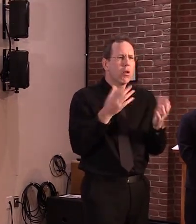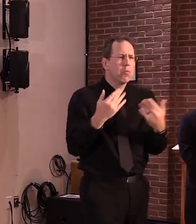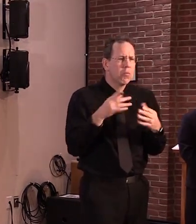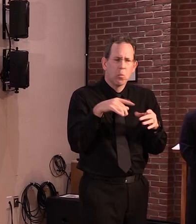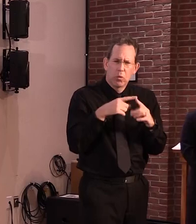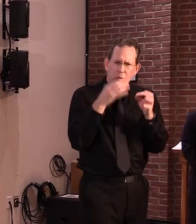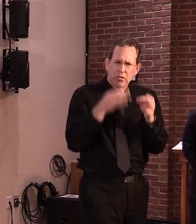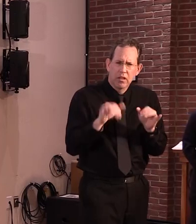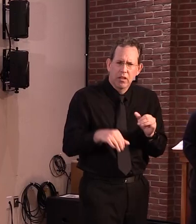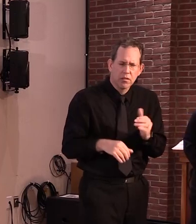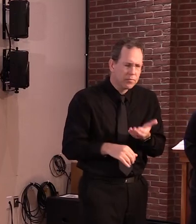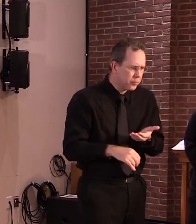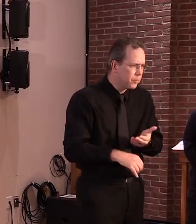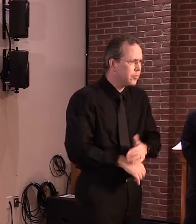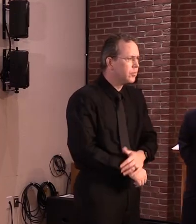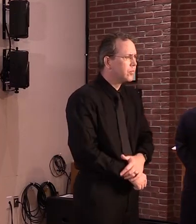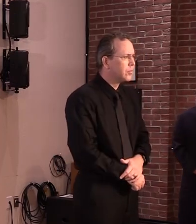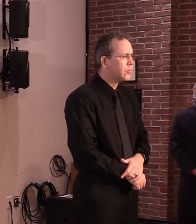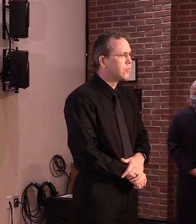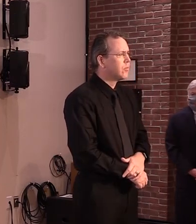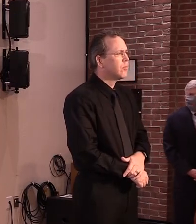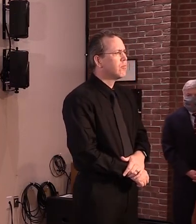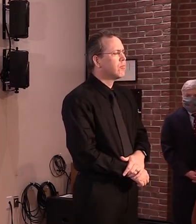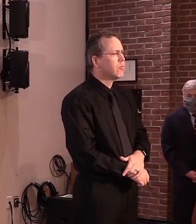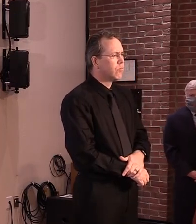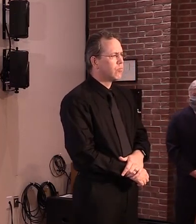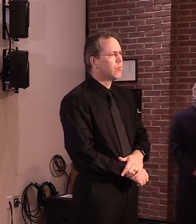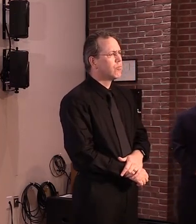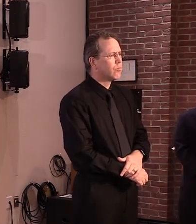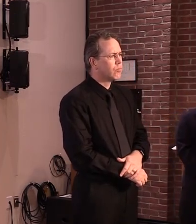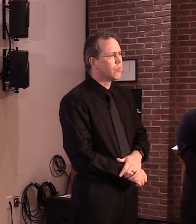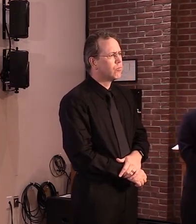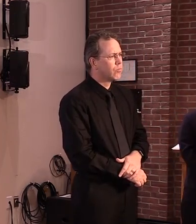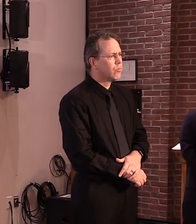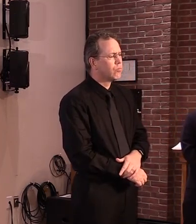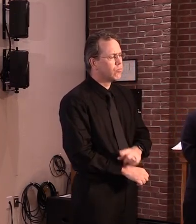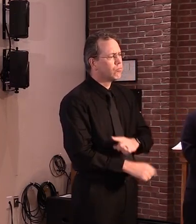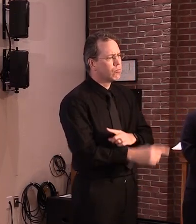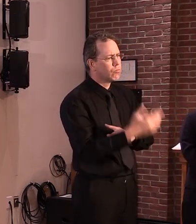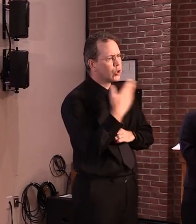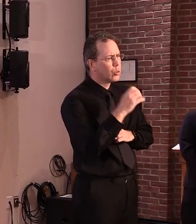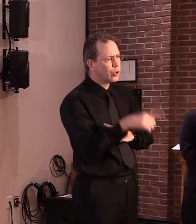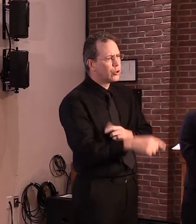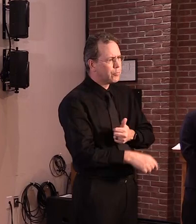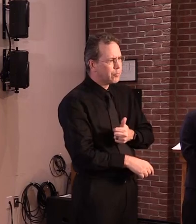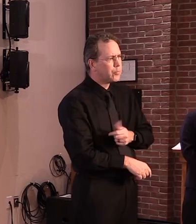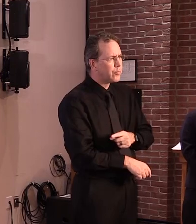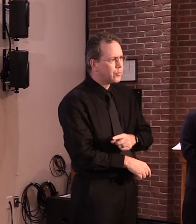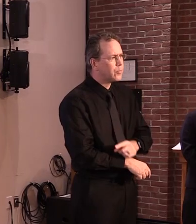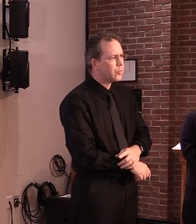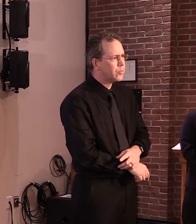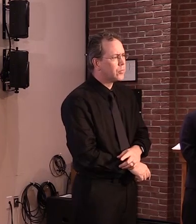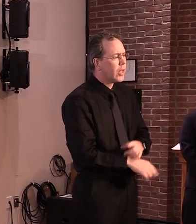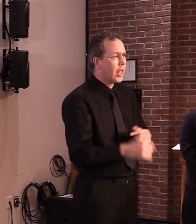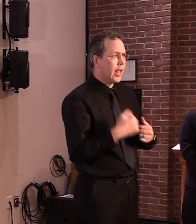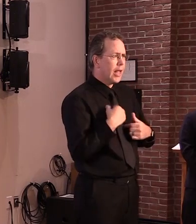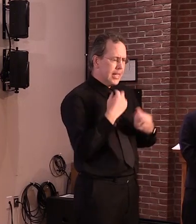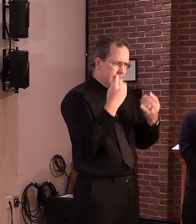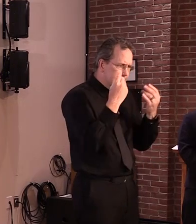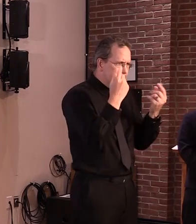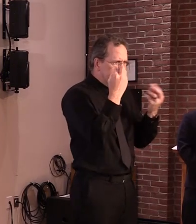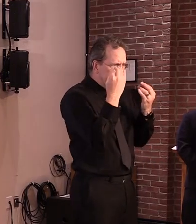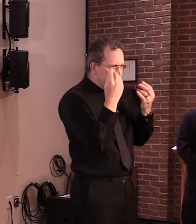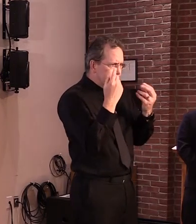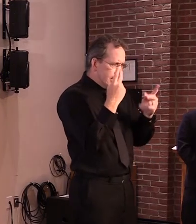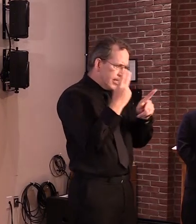do we draw that line? Yeah, it's a good question, Calvin, and that's something that we're currently drying up and making some determinations